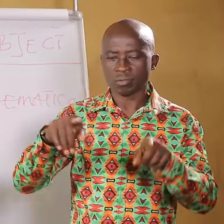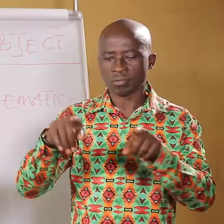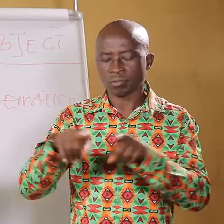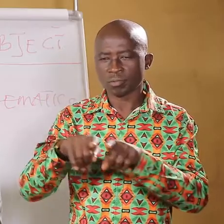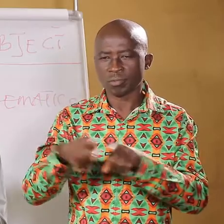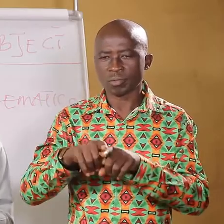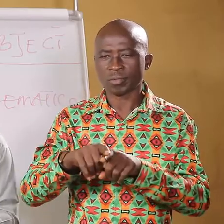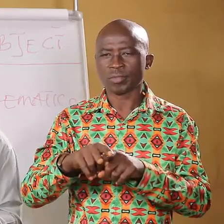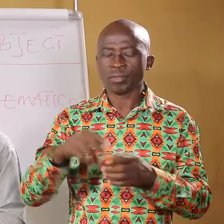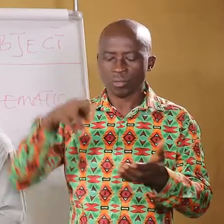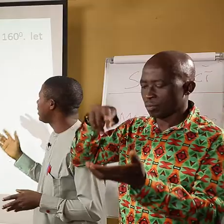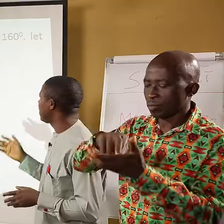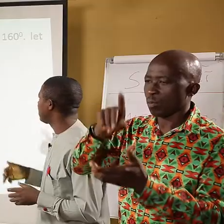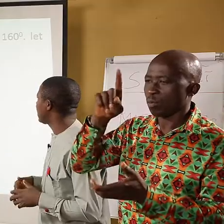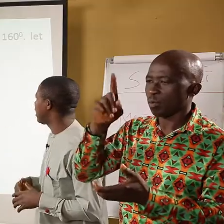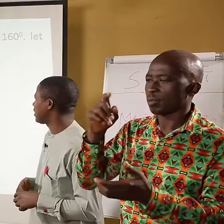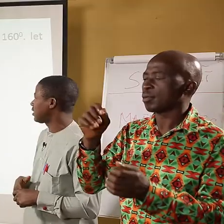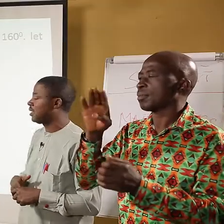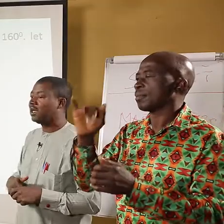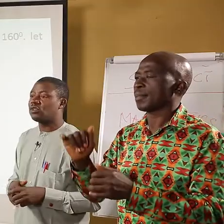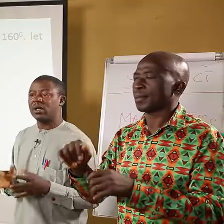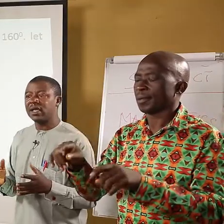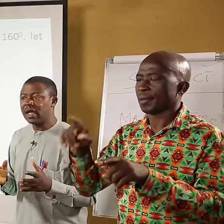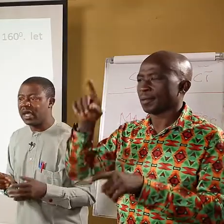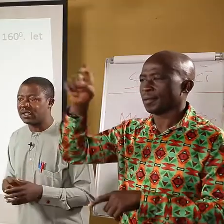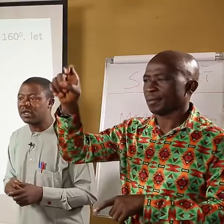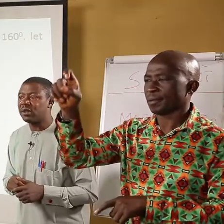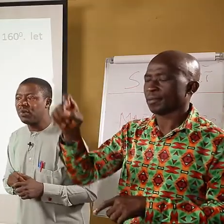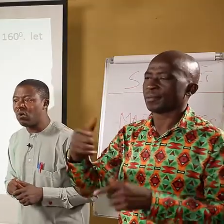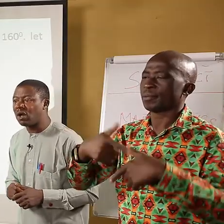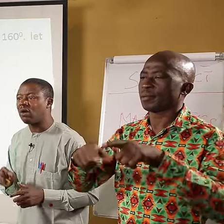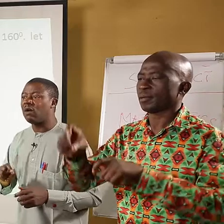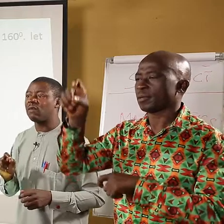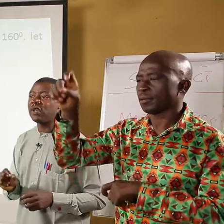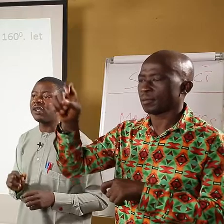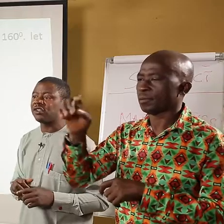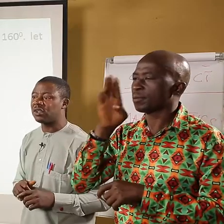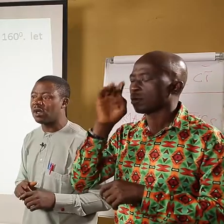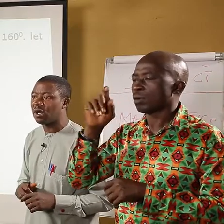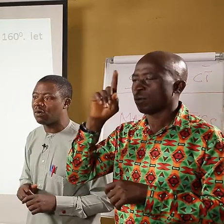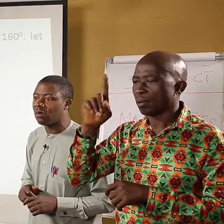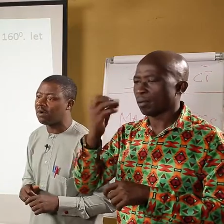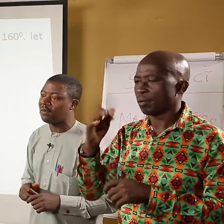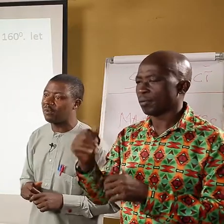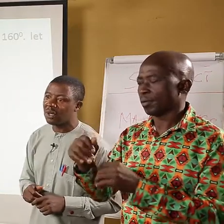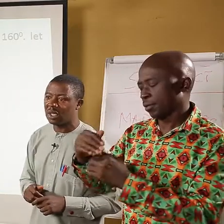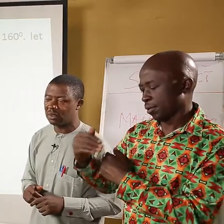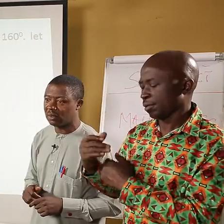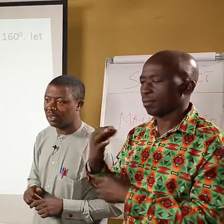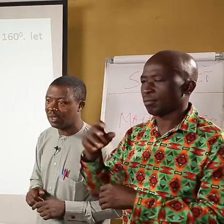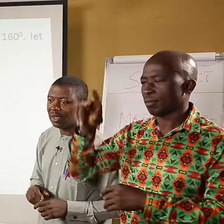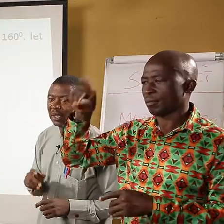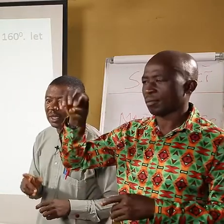we represent one of it by letter x. So let x be one of the exterior angle of the